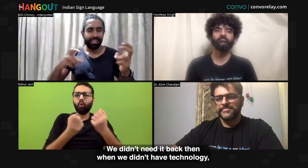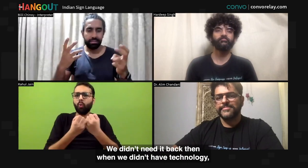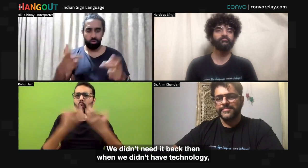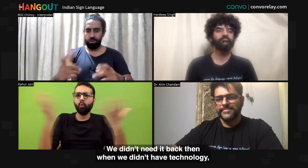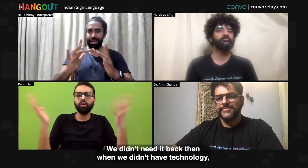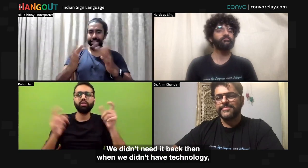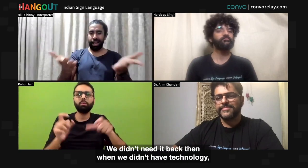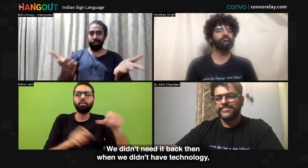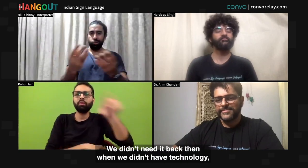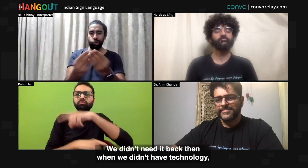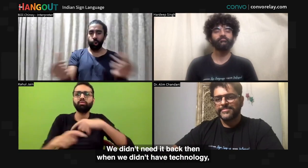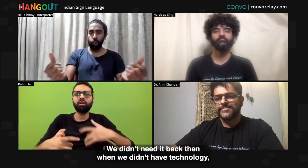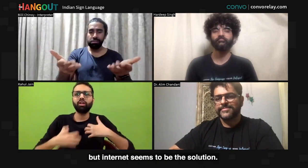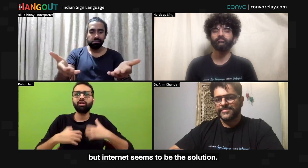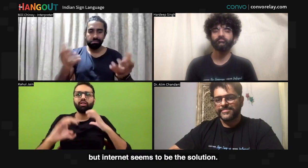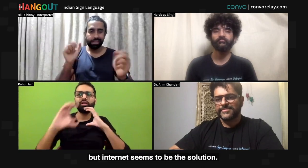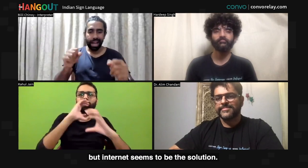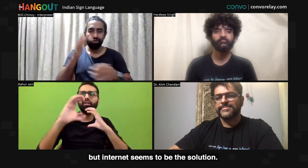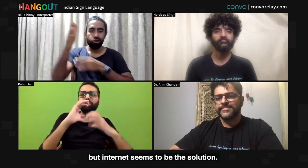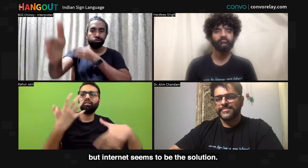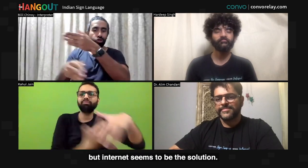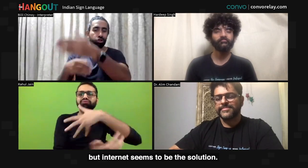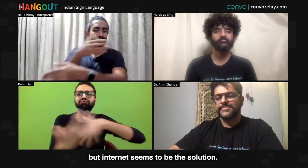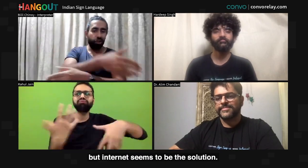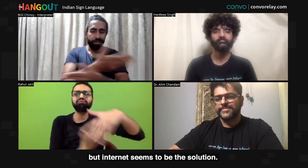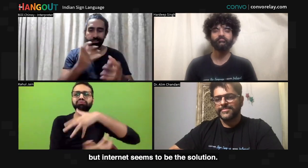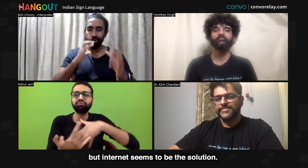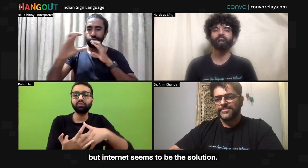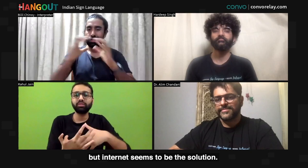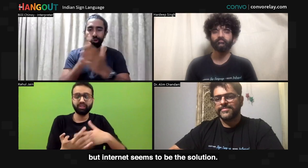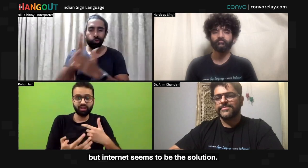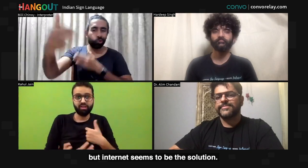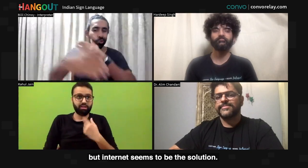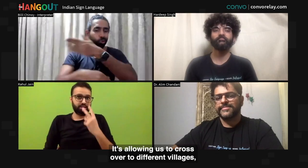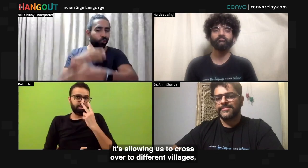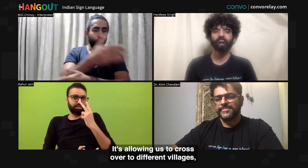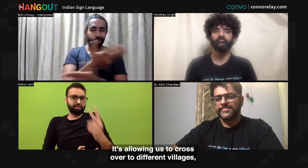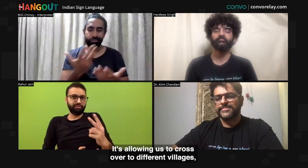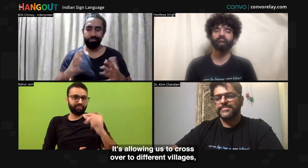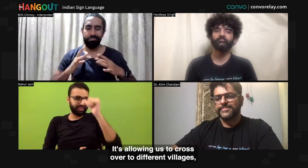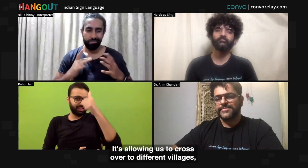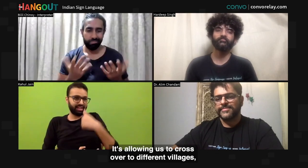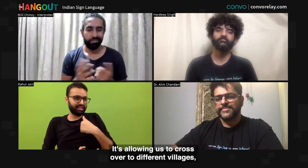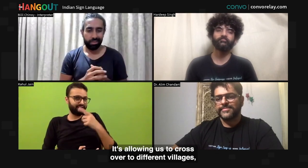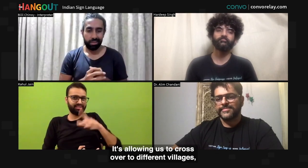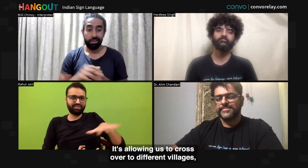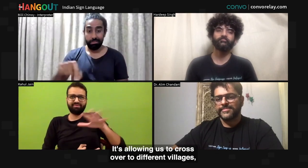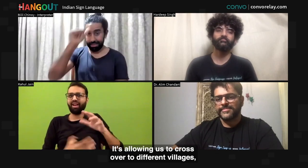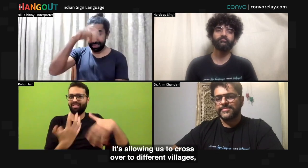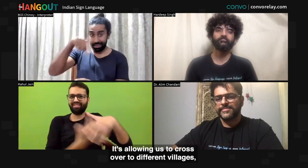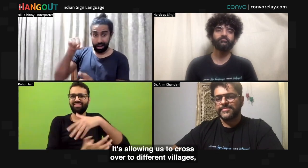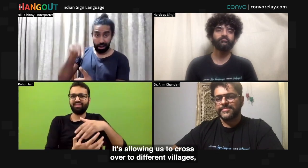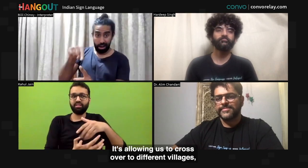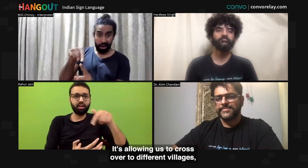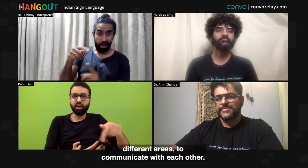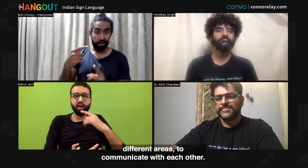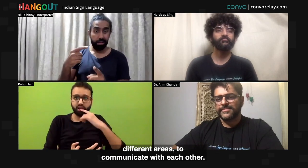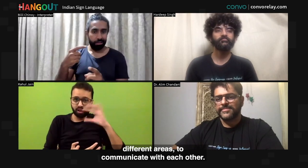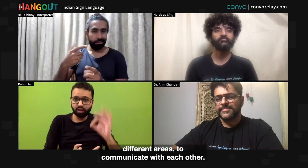then when we didn't have technology, but internet seems to be the solution. It's allowing us to cross over to different villages, different areas